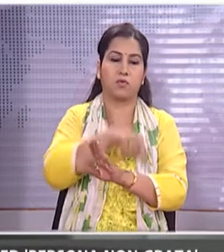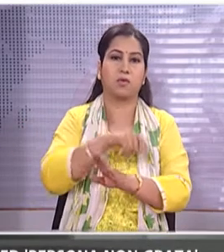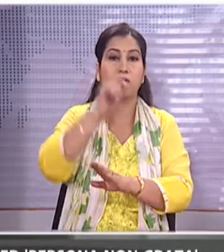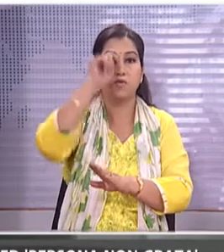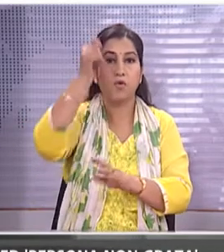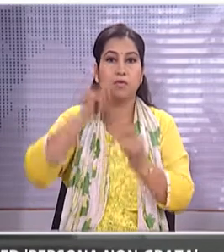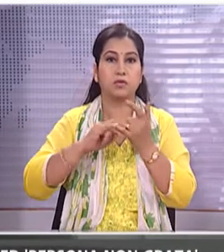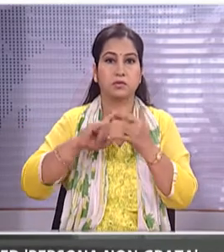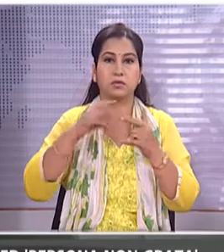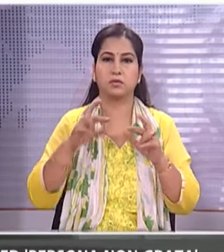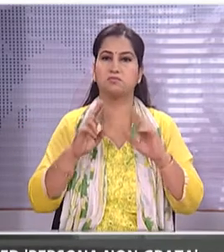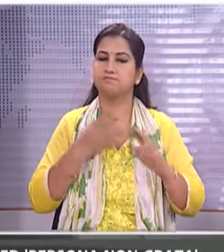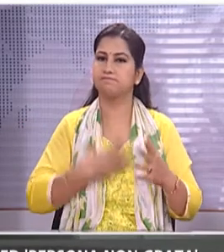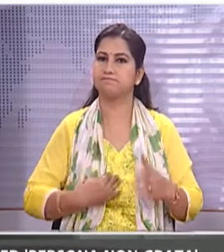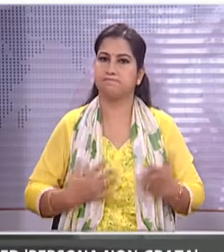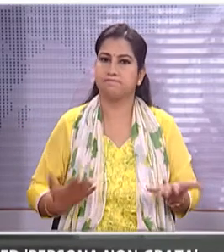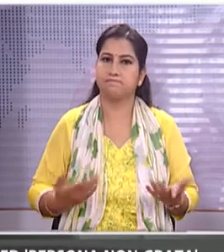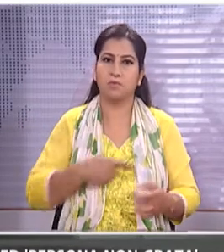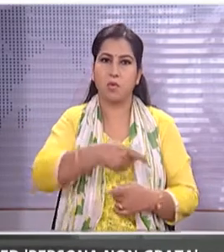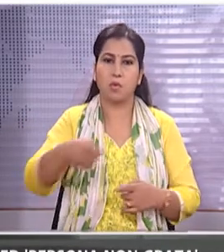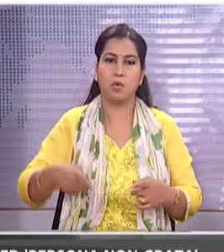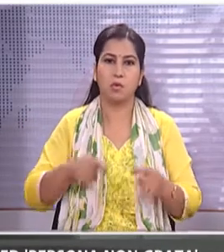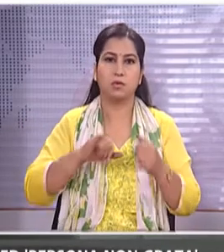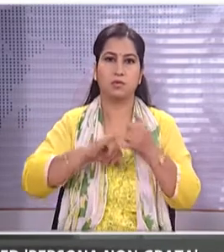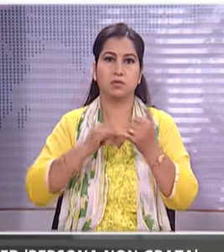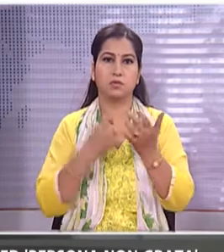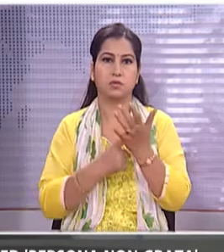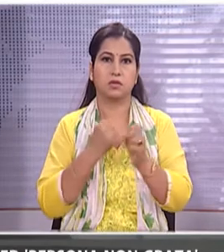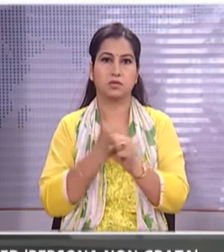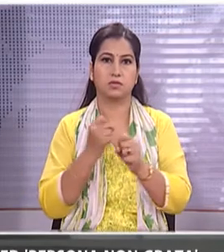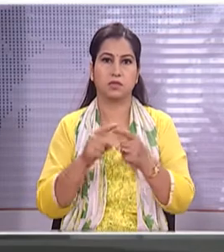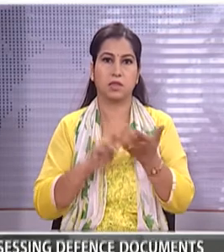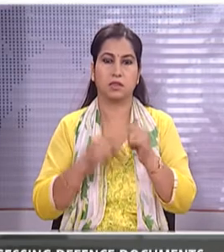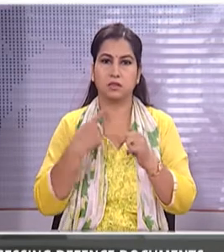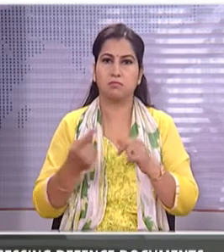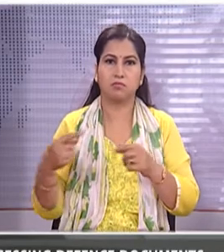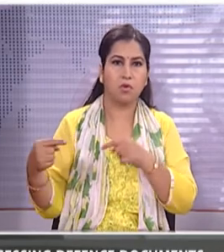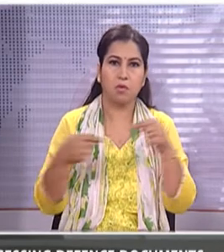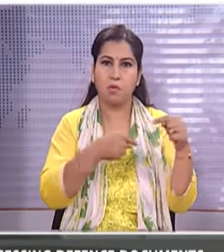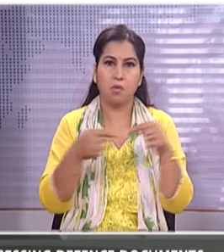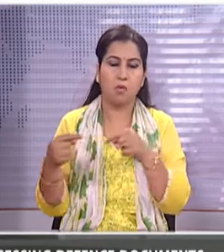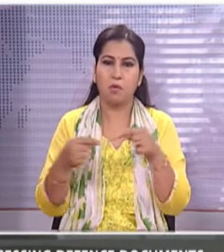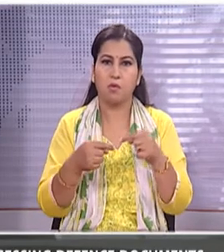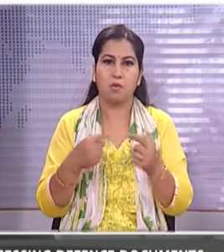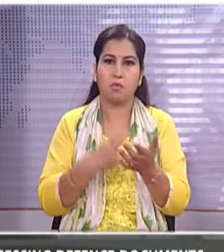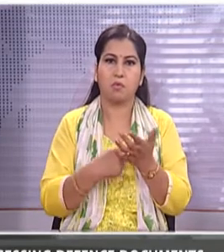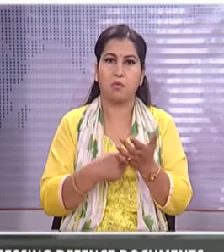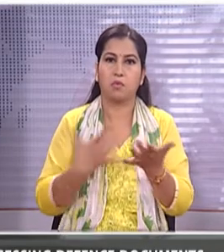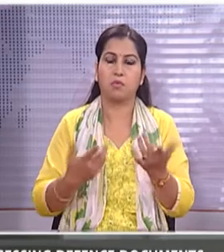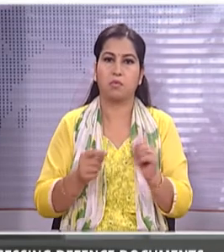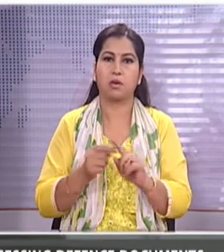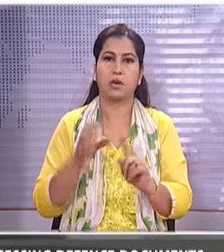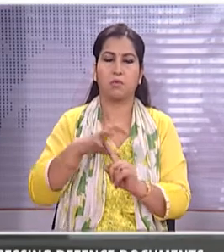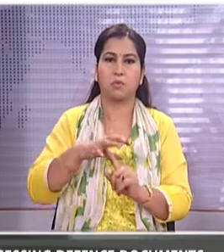Foreign Secretary has expressed deep concern over activities of Sarjeet Singh, violative of Vienna Convention and